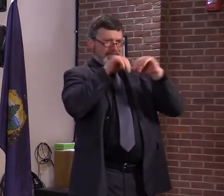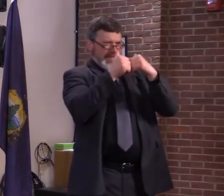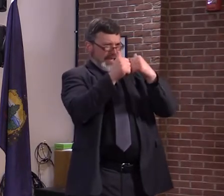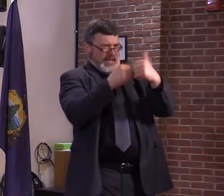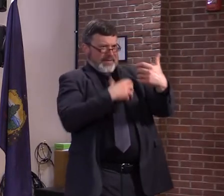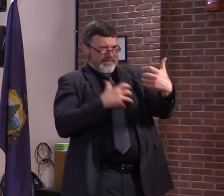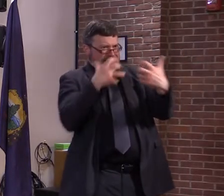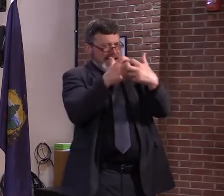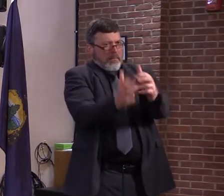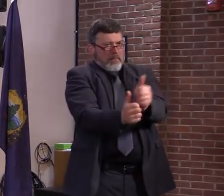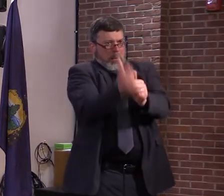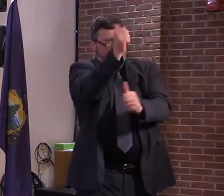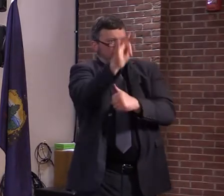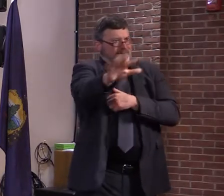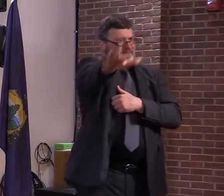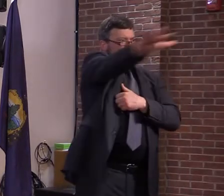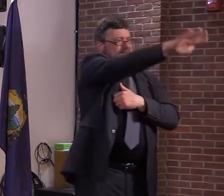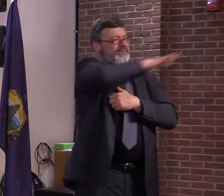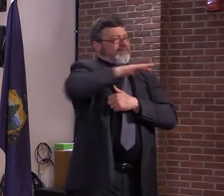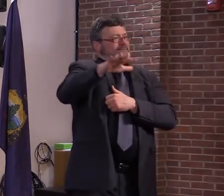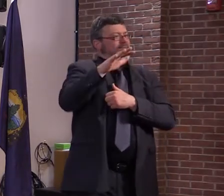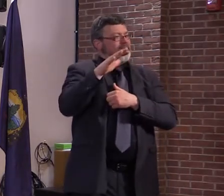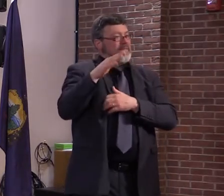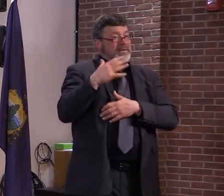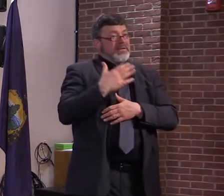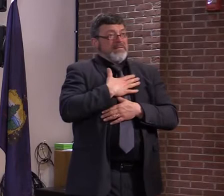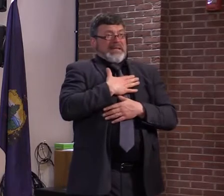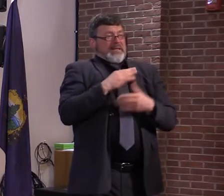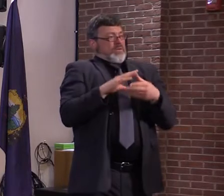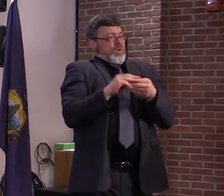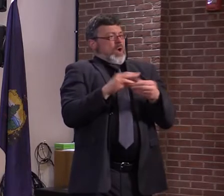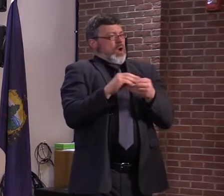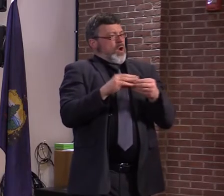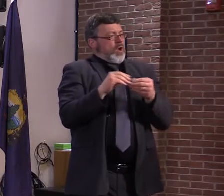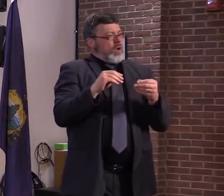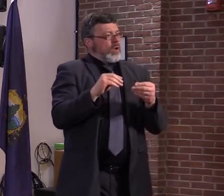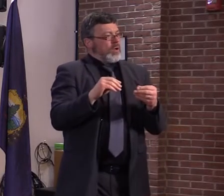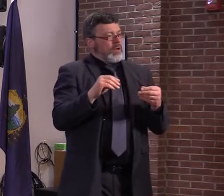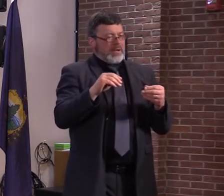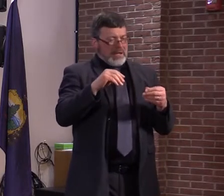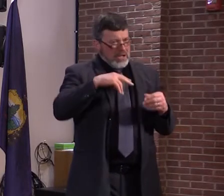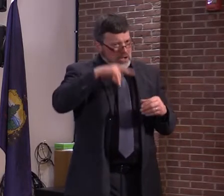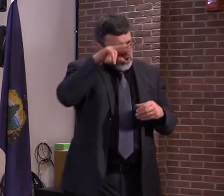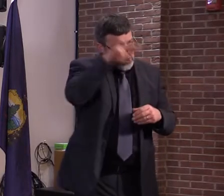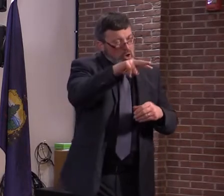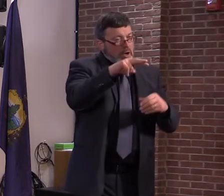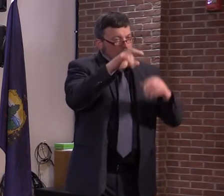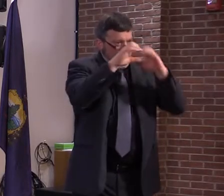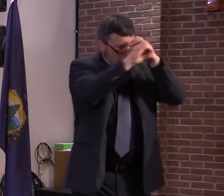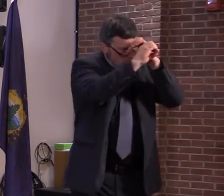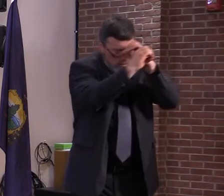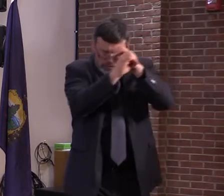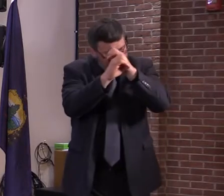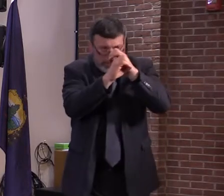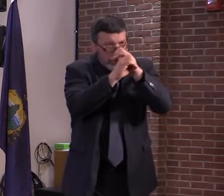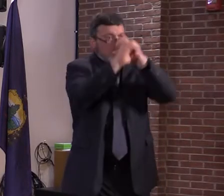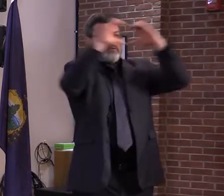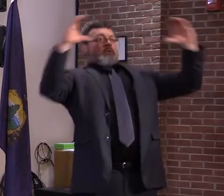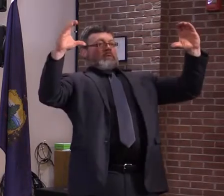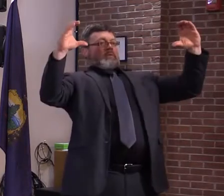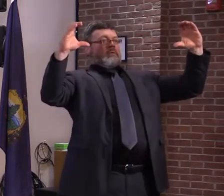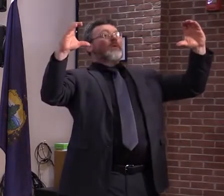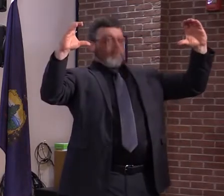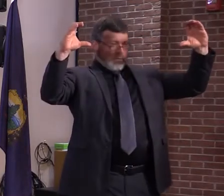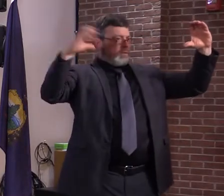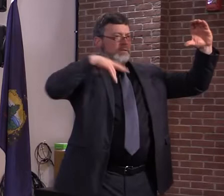comment really is that you need to look at this from a wider perspective. And as someone who